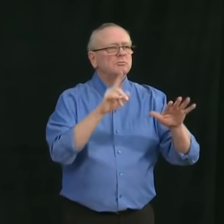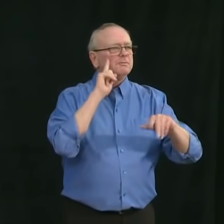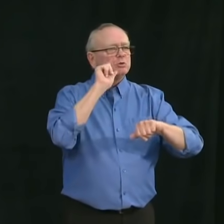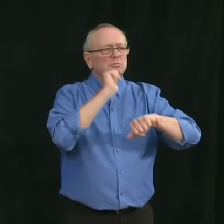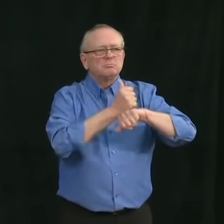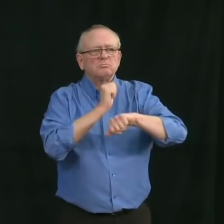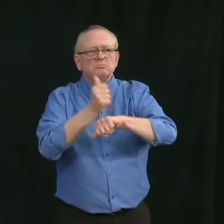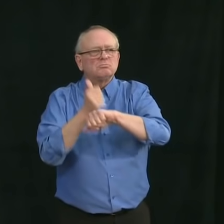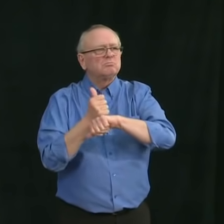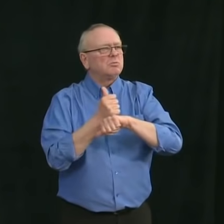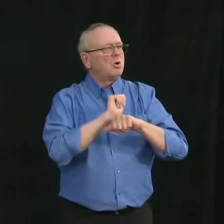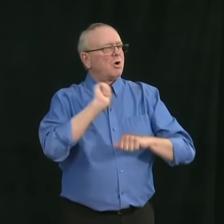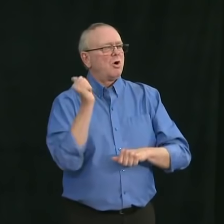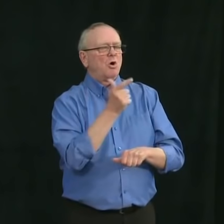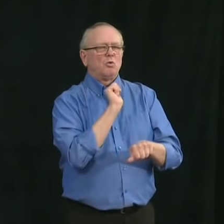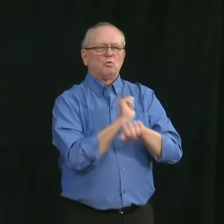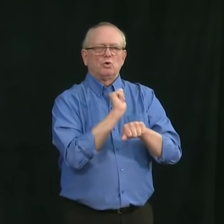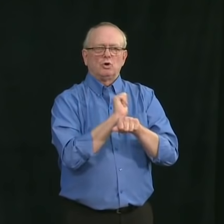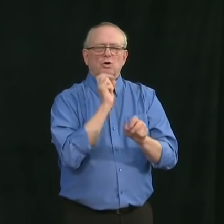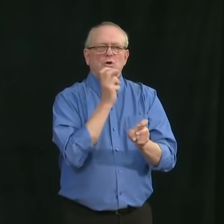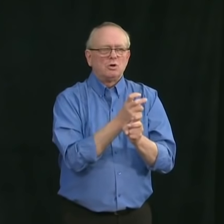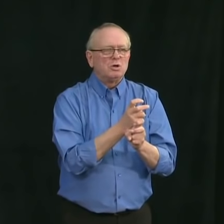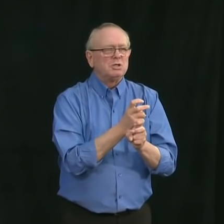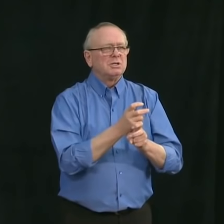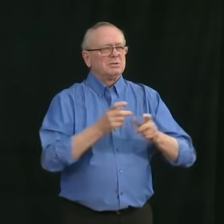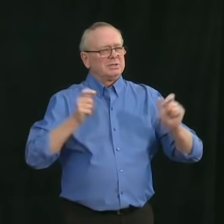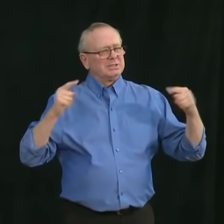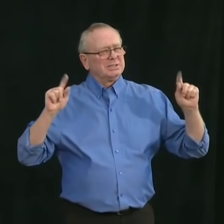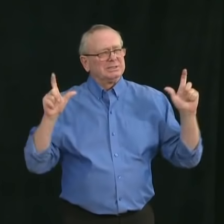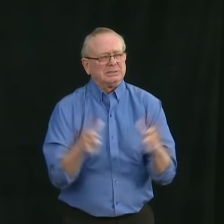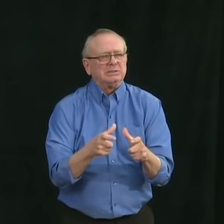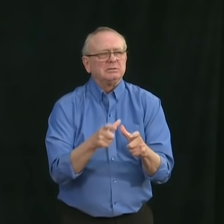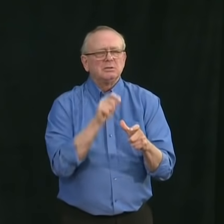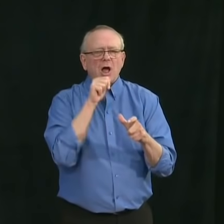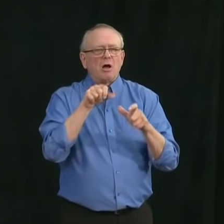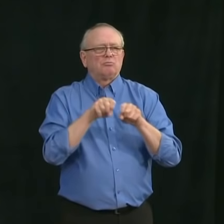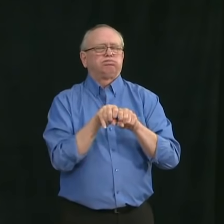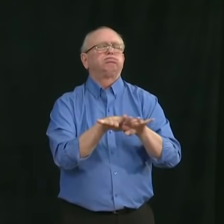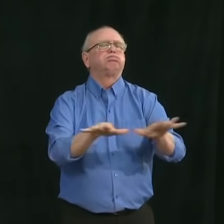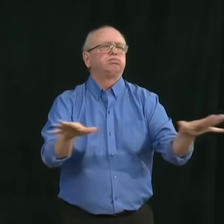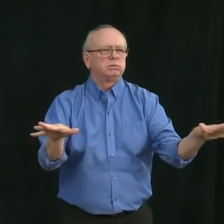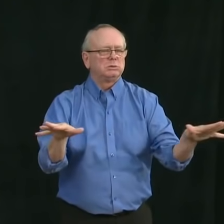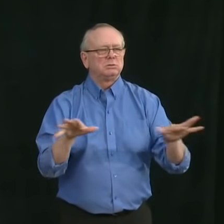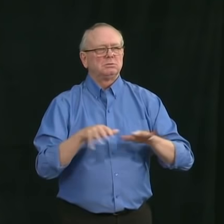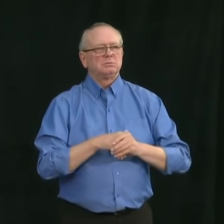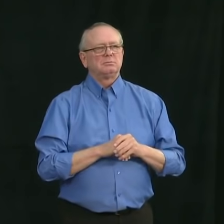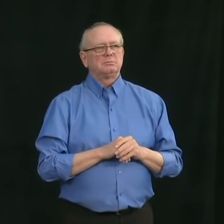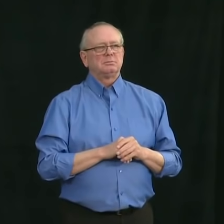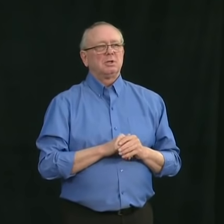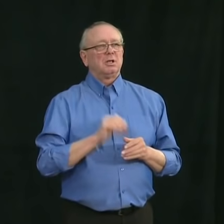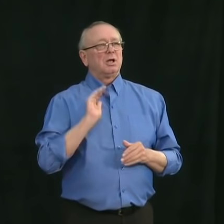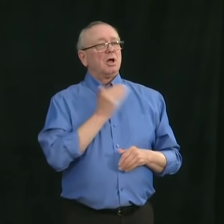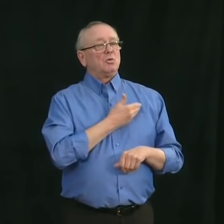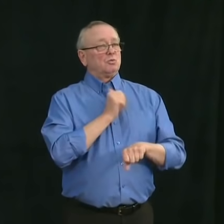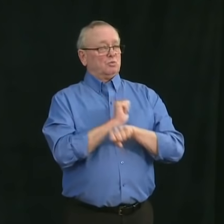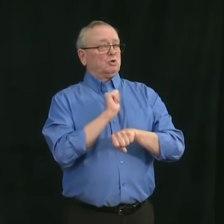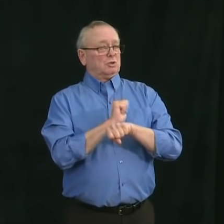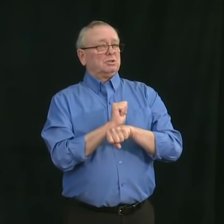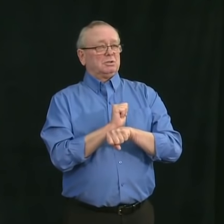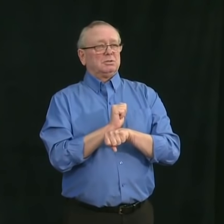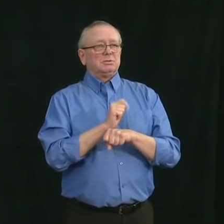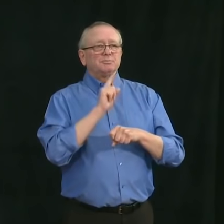more people can stay healthy. Our work now is to be sure that Bears Paw health and emergency management teams have